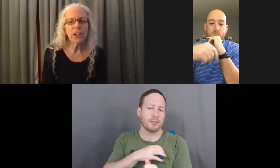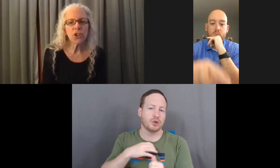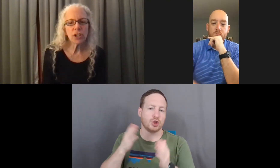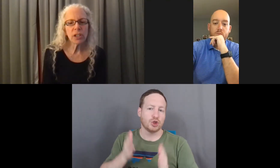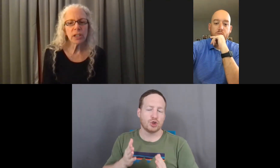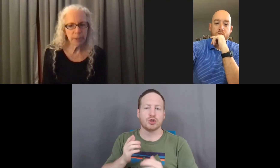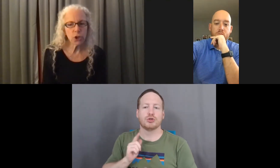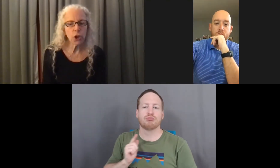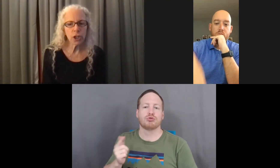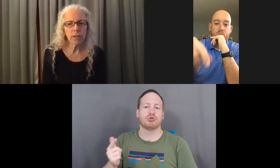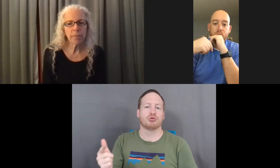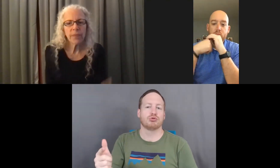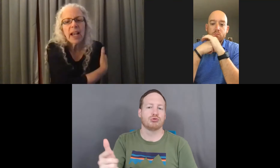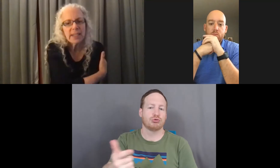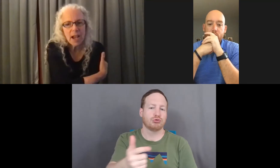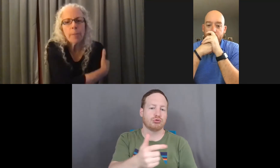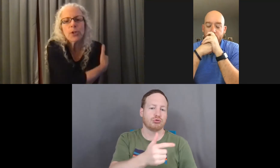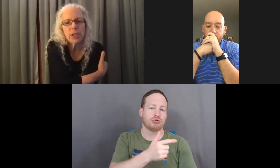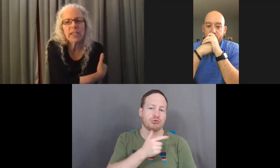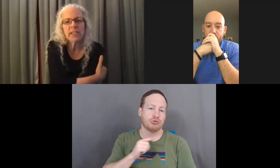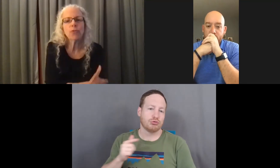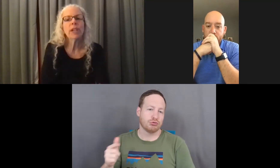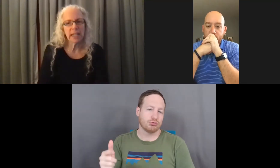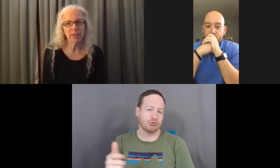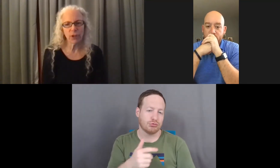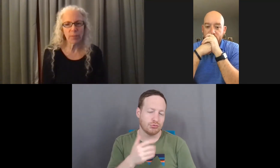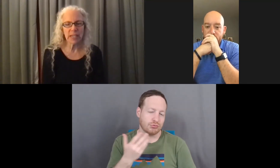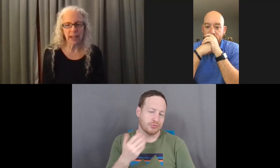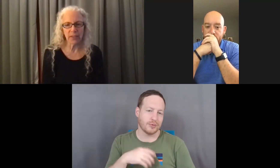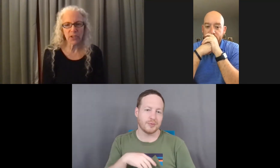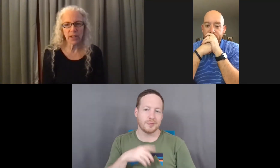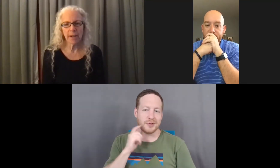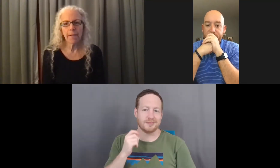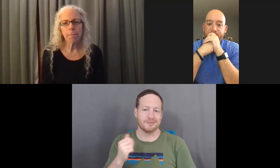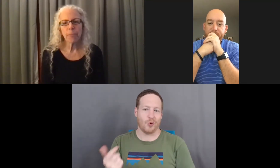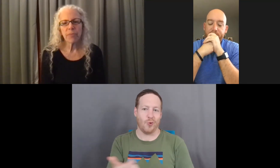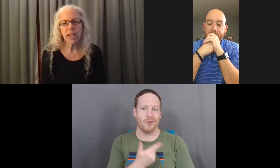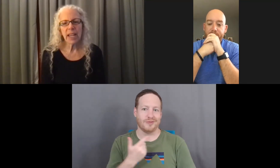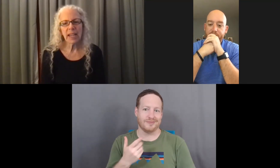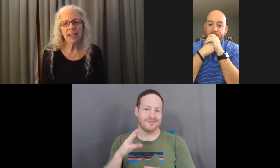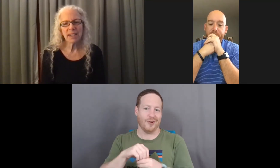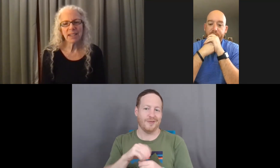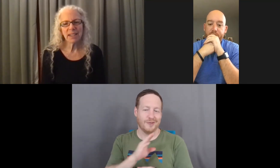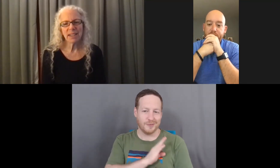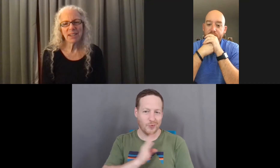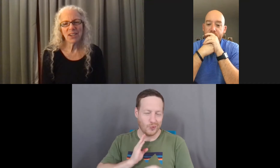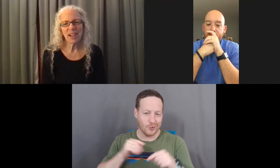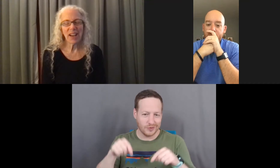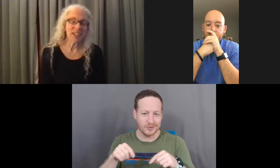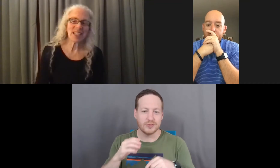each commissioner has the opportunity to read it for themselves. And obviously all